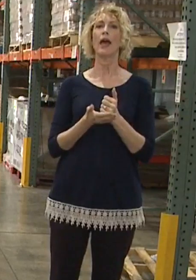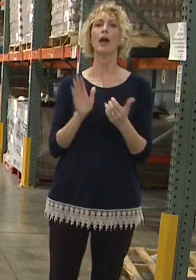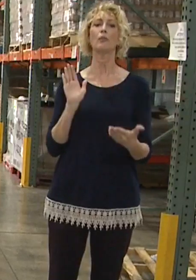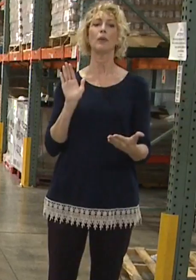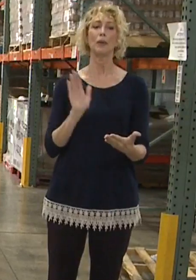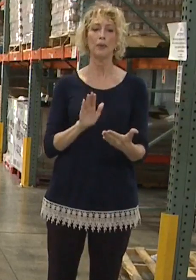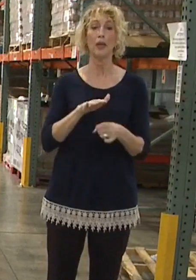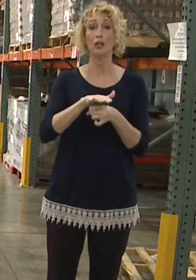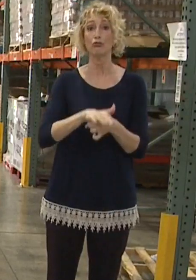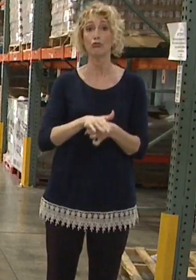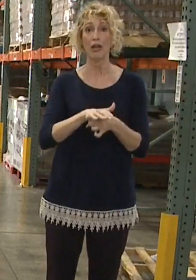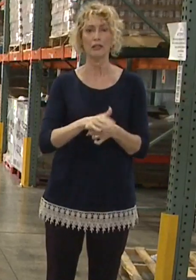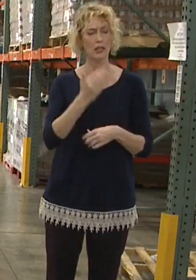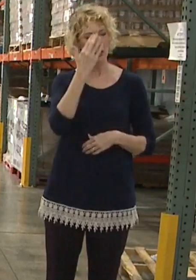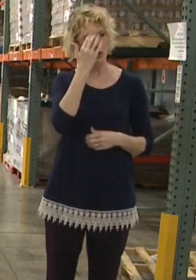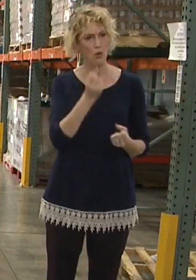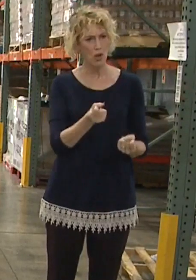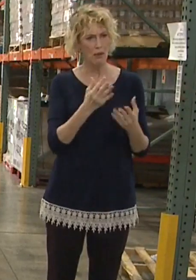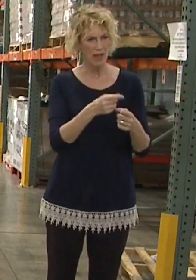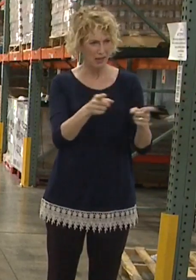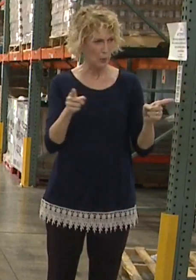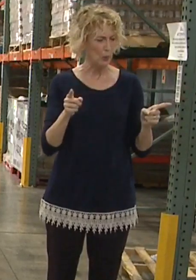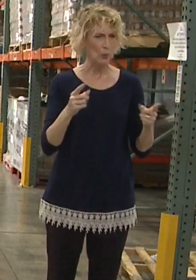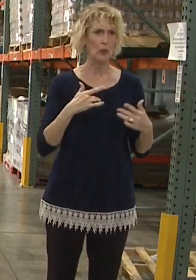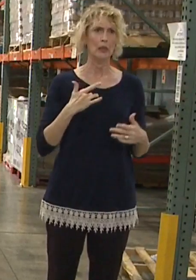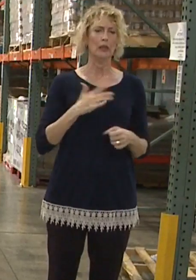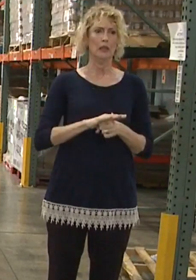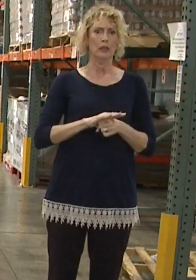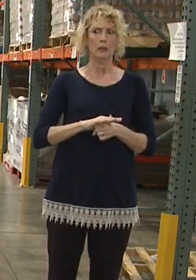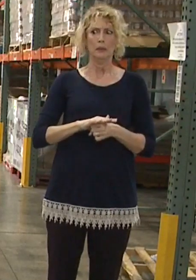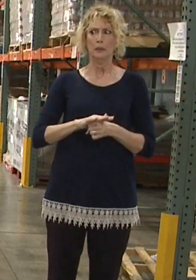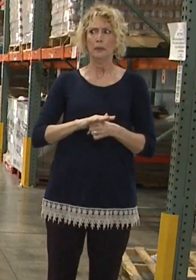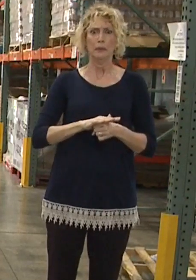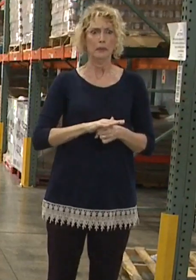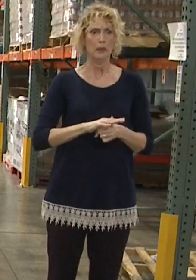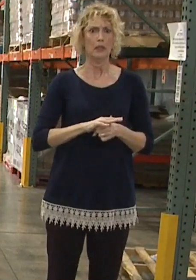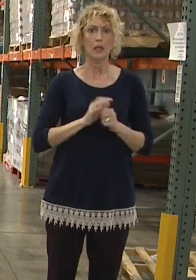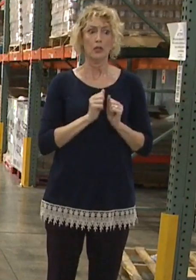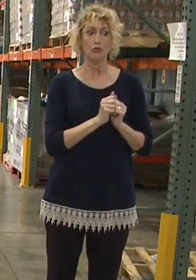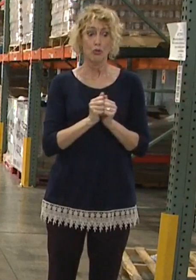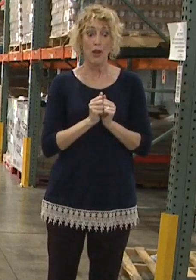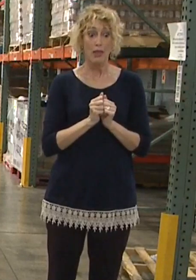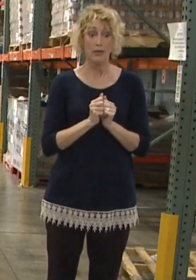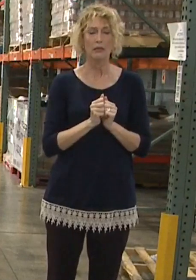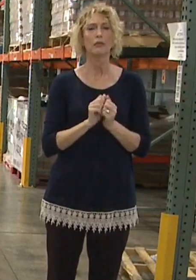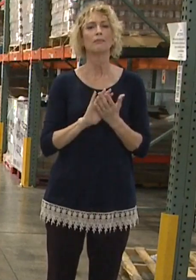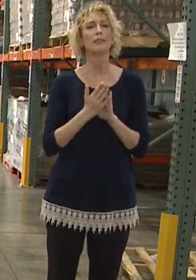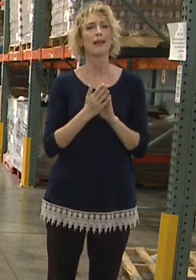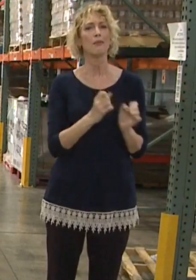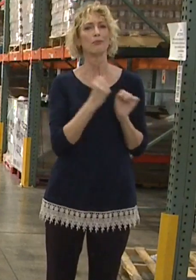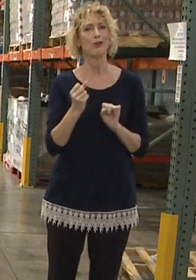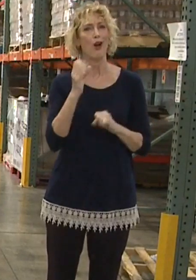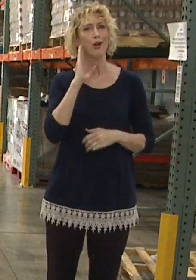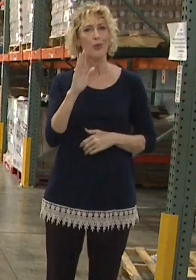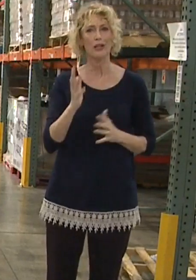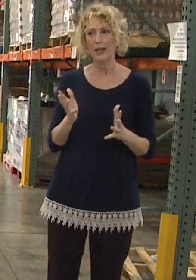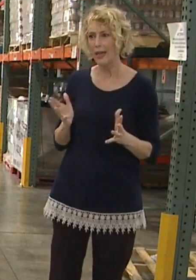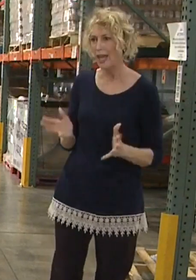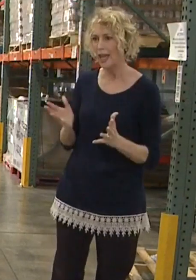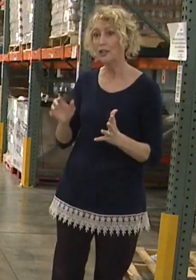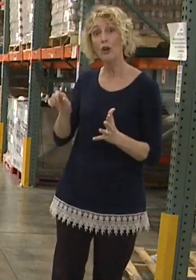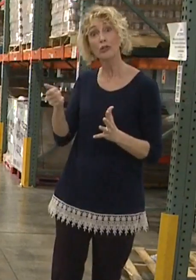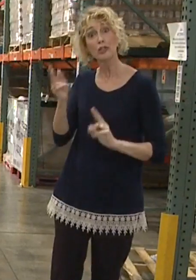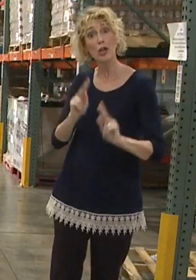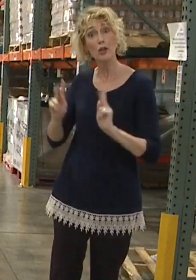of the stress that we know that so many are feeling right now. Together, we will be stronger. We encourage others to help